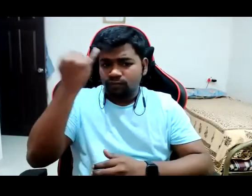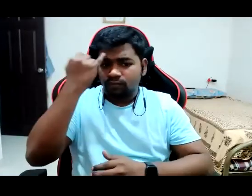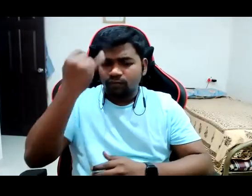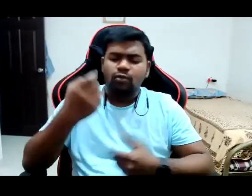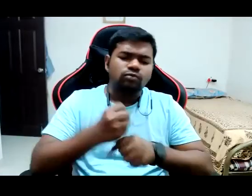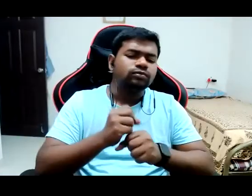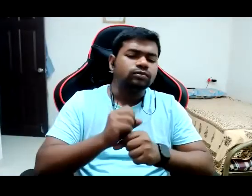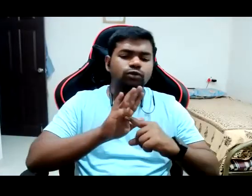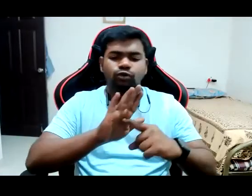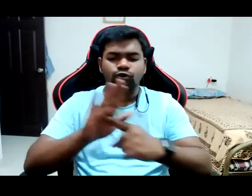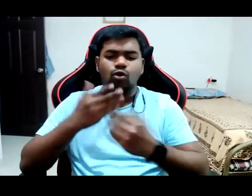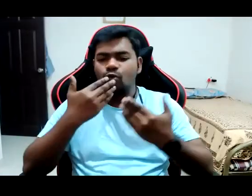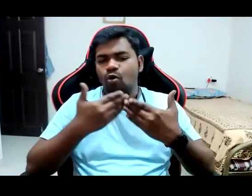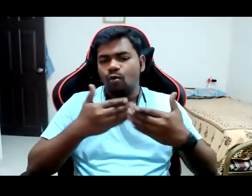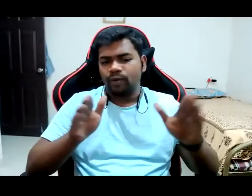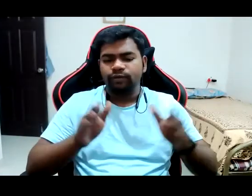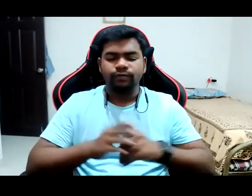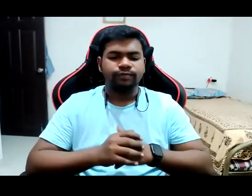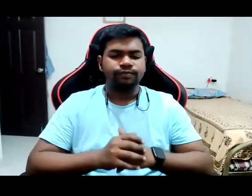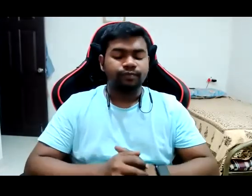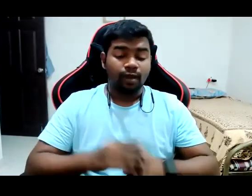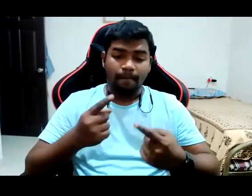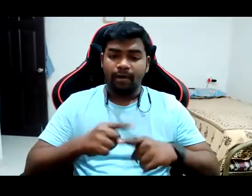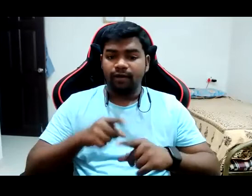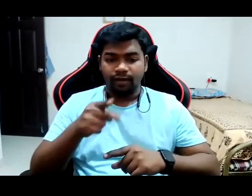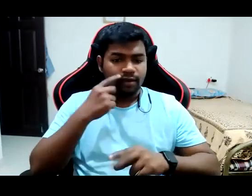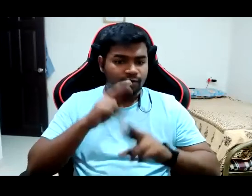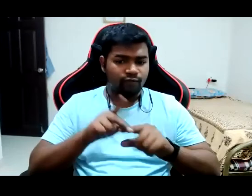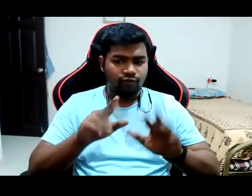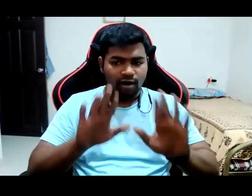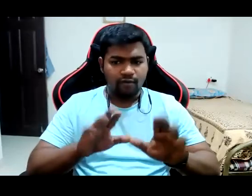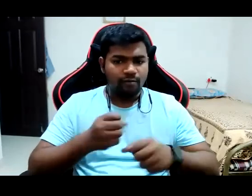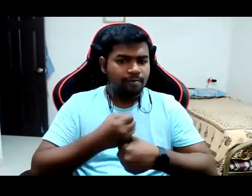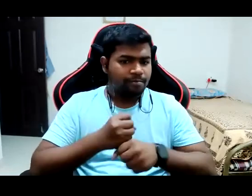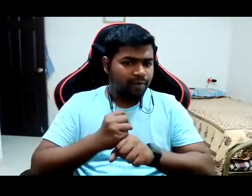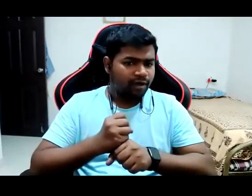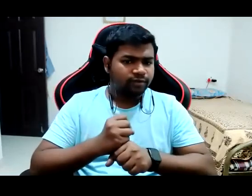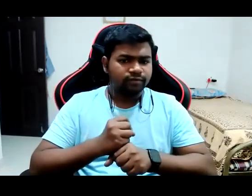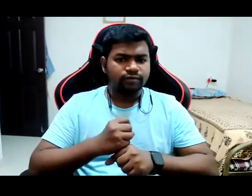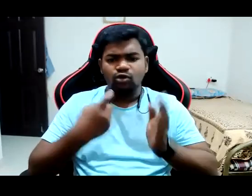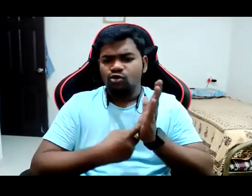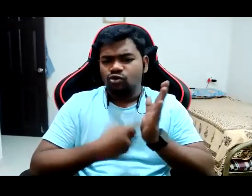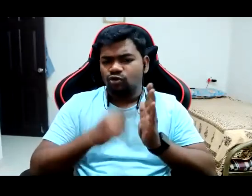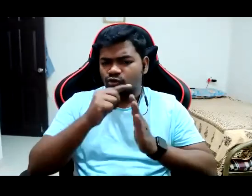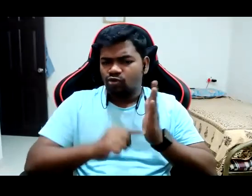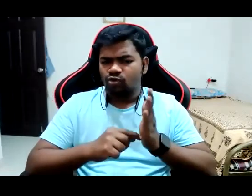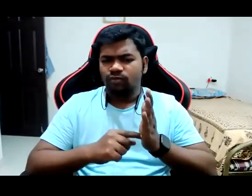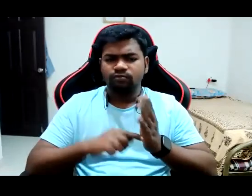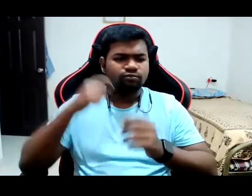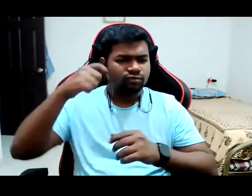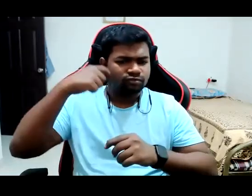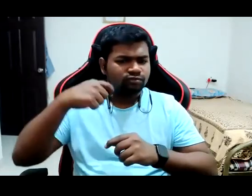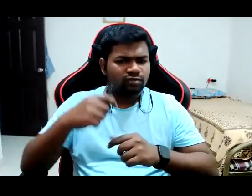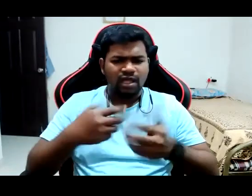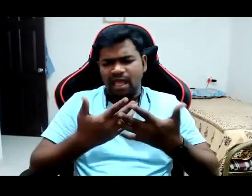open source components and libraries or what have you. But if you are building on top of that, then yes, the rule regarding any other open